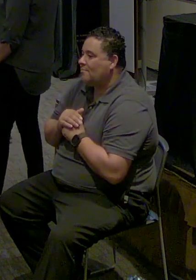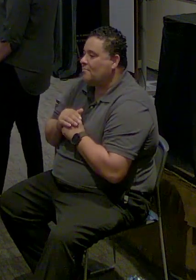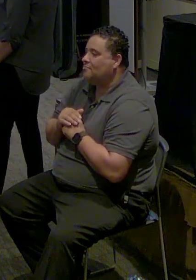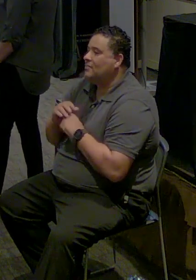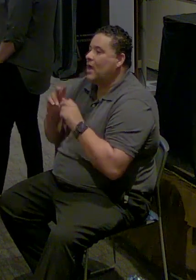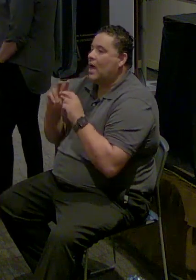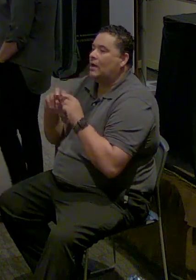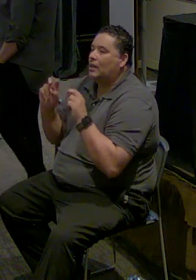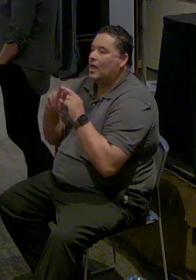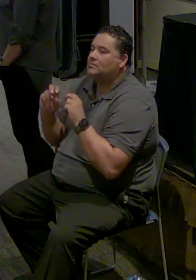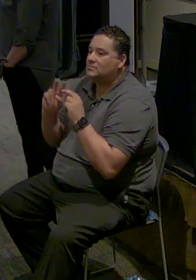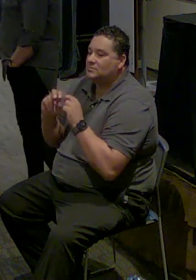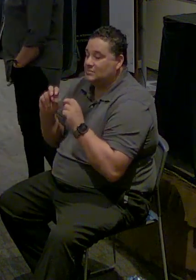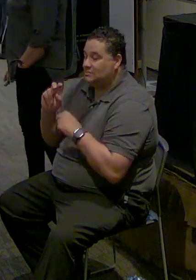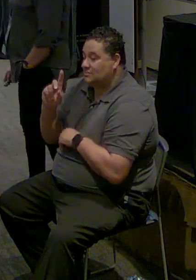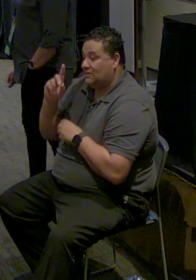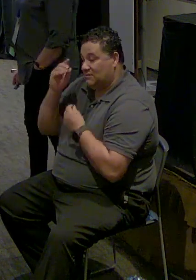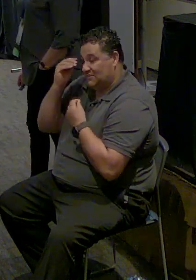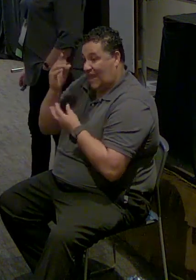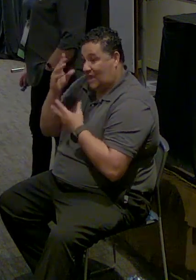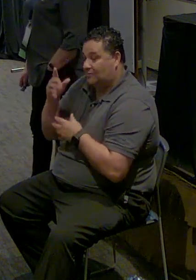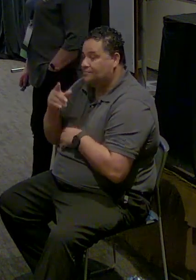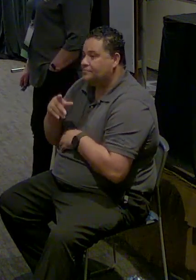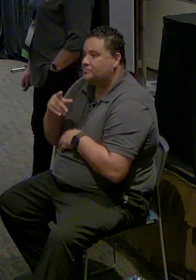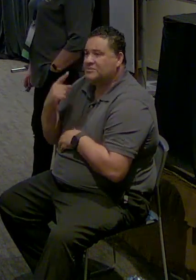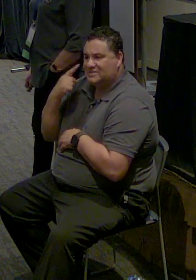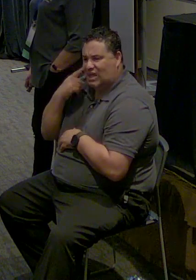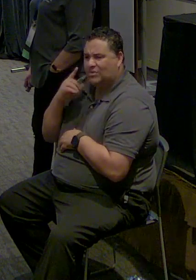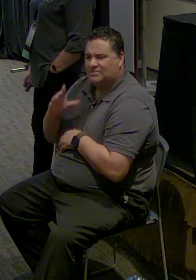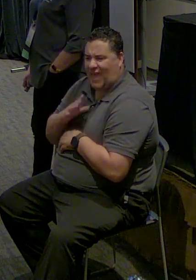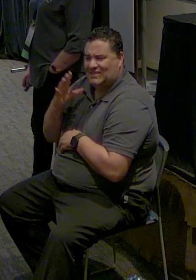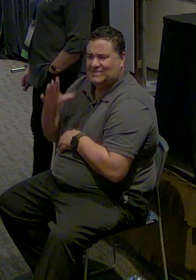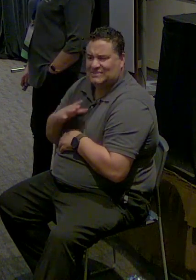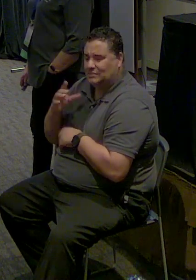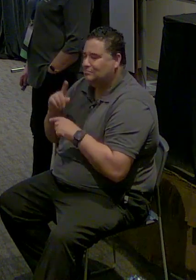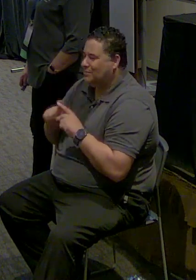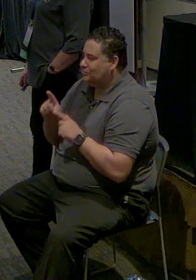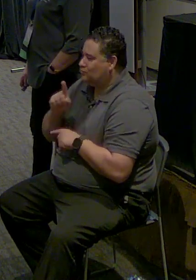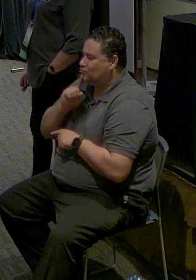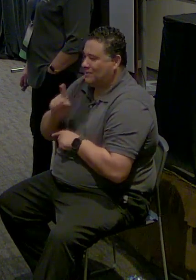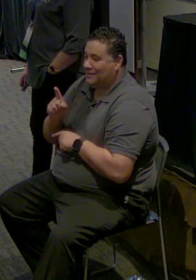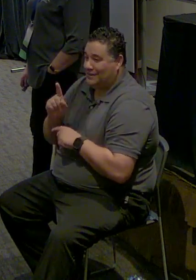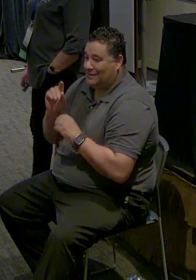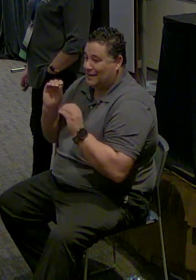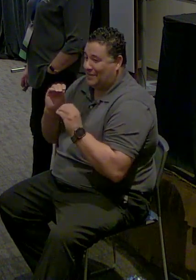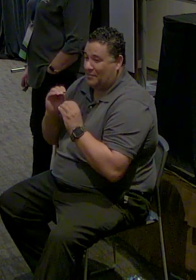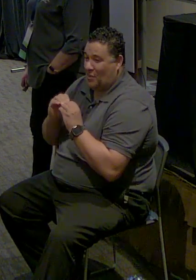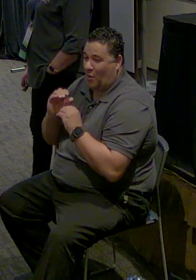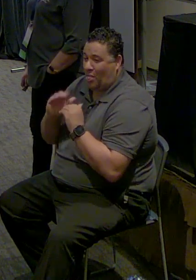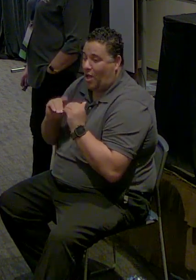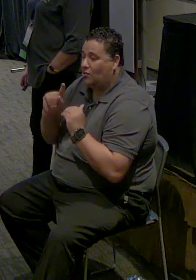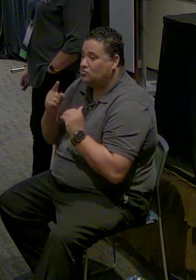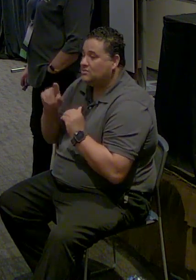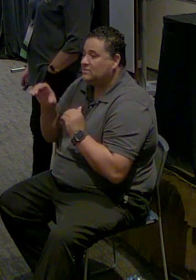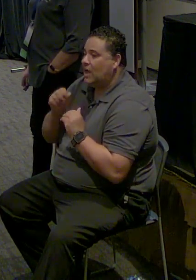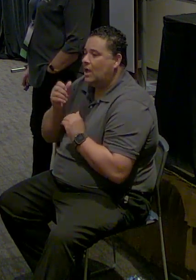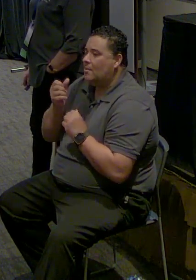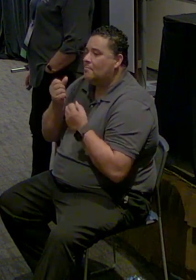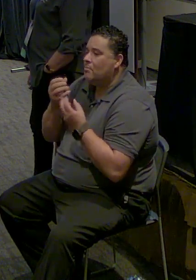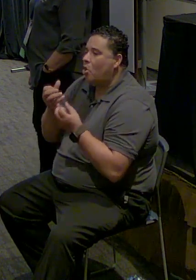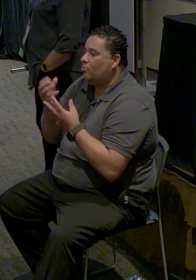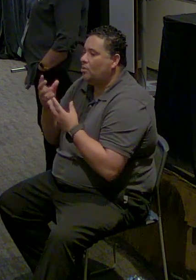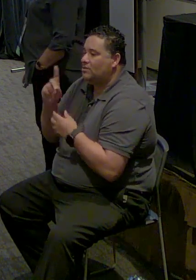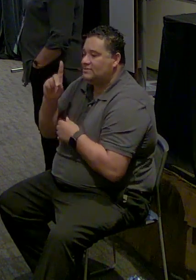analyzing data, it sounds fancy, but it's really nothing more than taking multiple